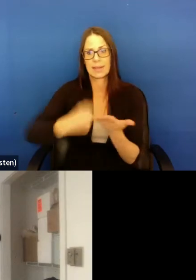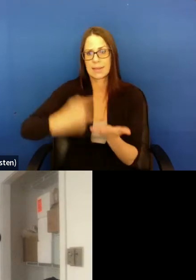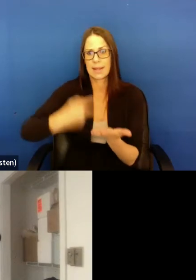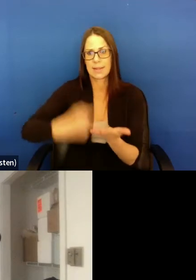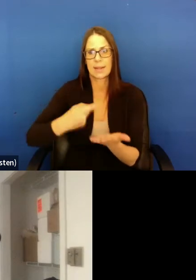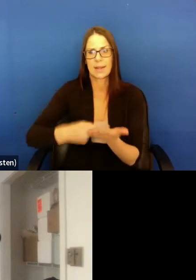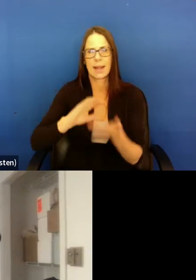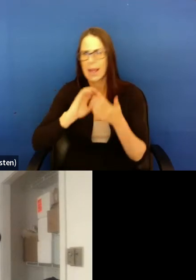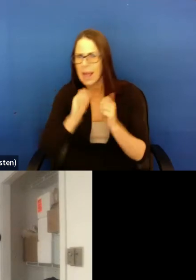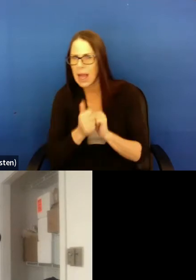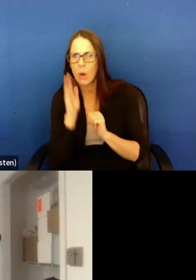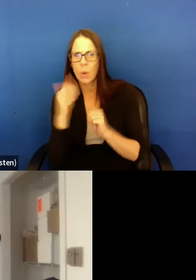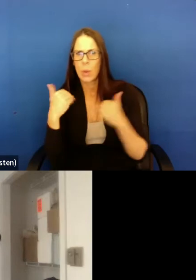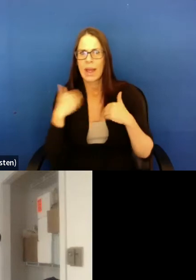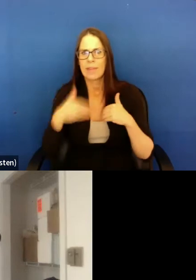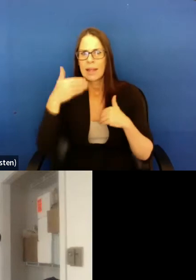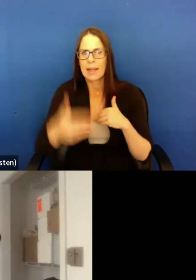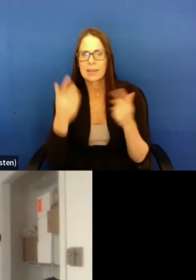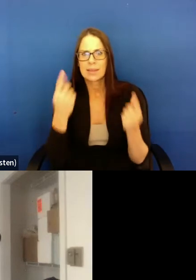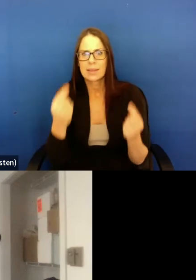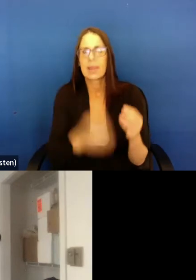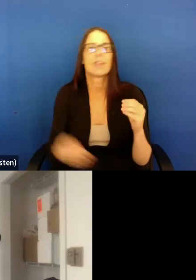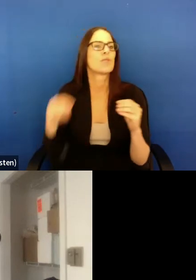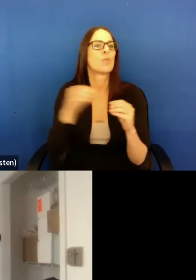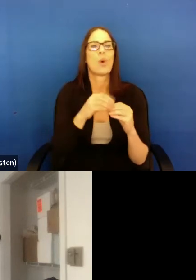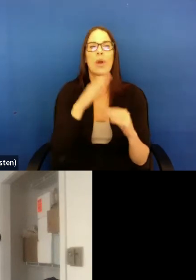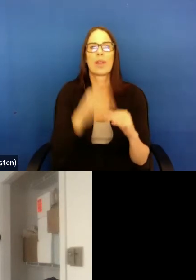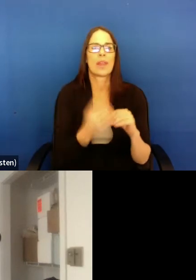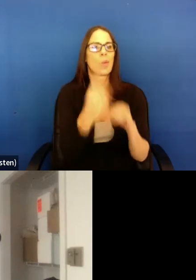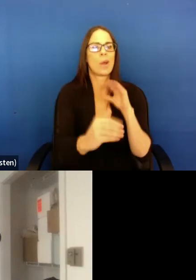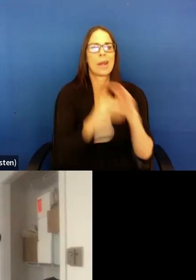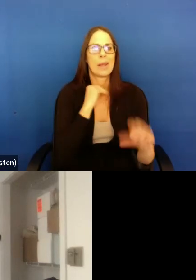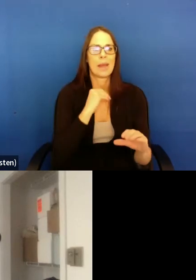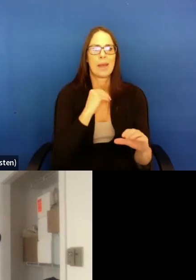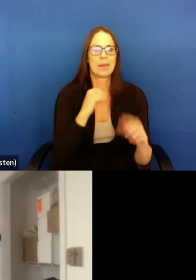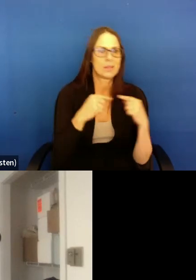have the next step, so that it's more than just an email to me or an email to Sandra that,